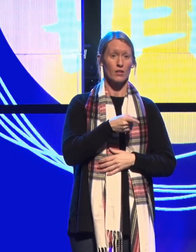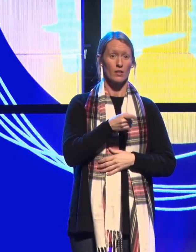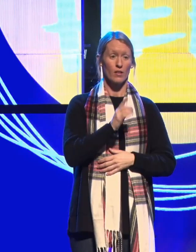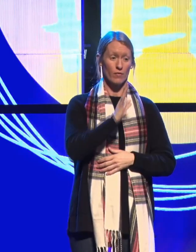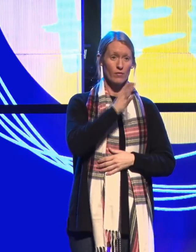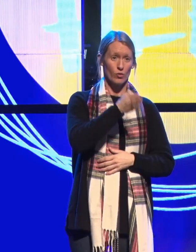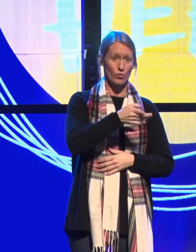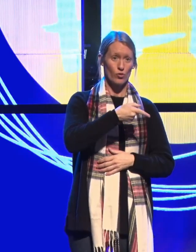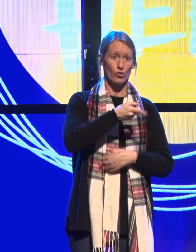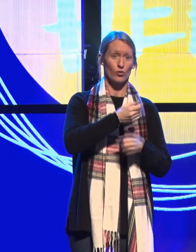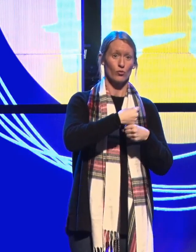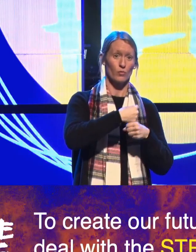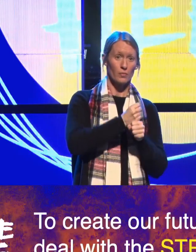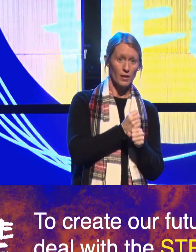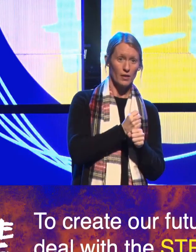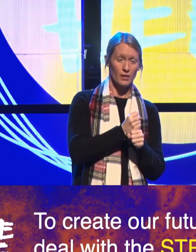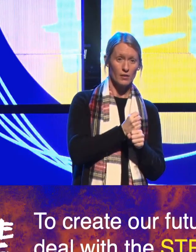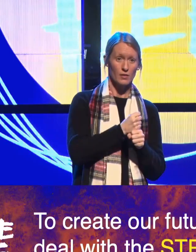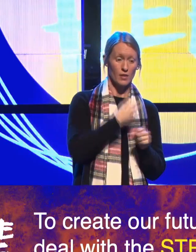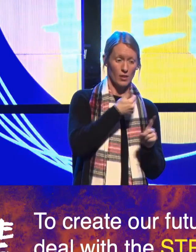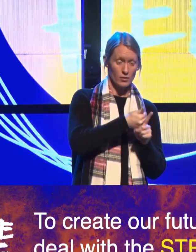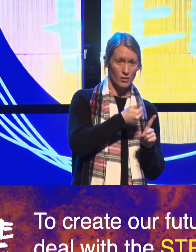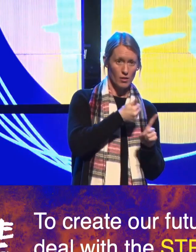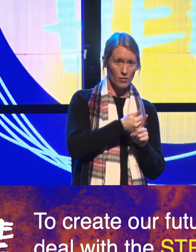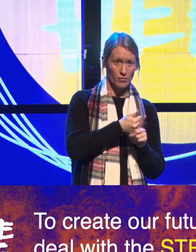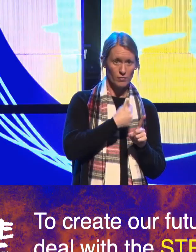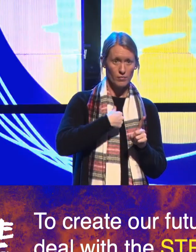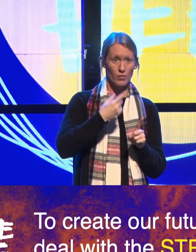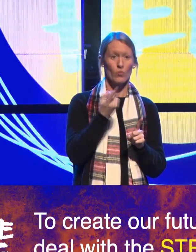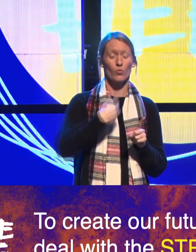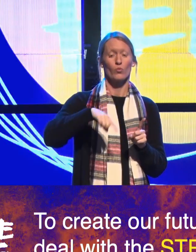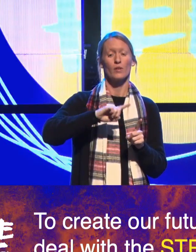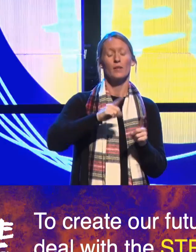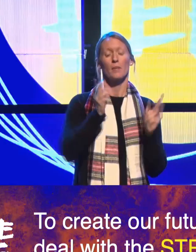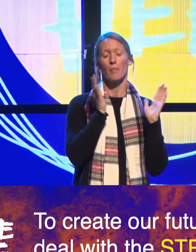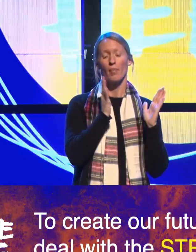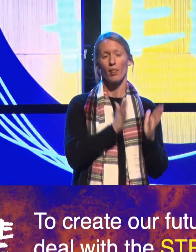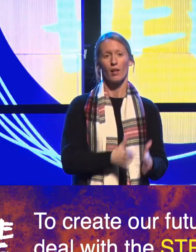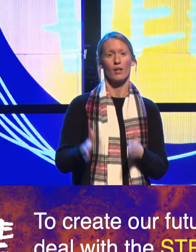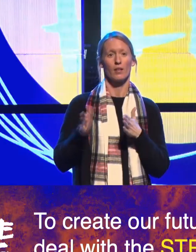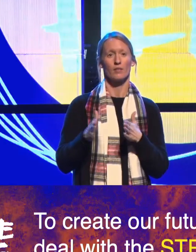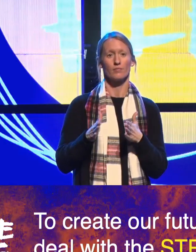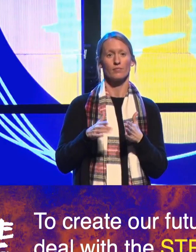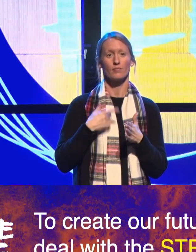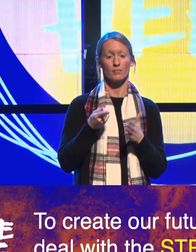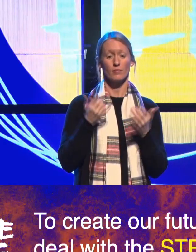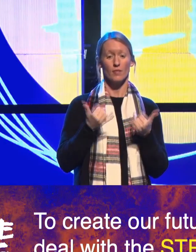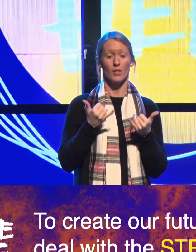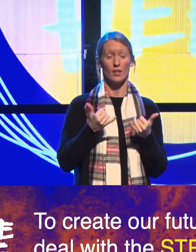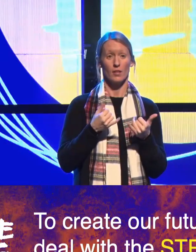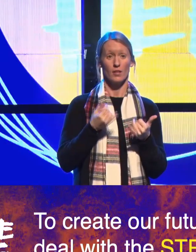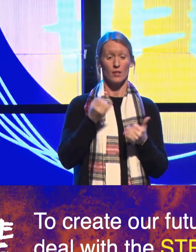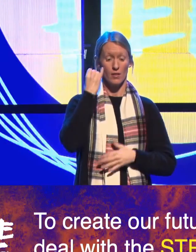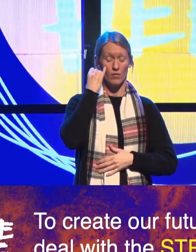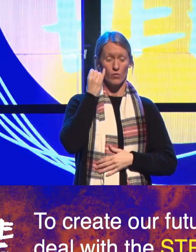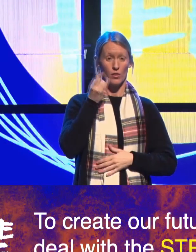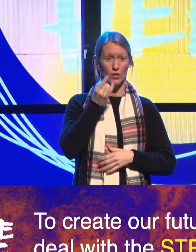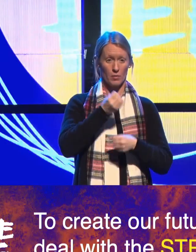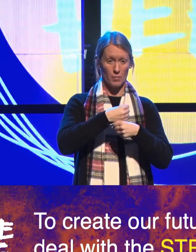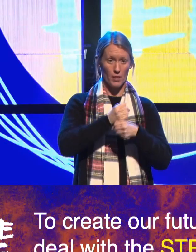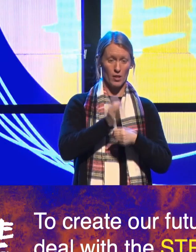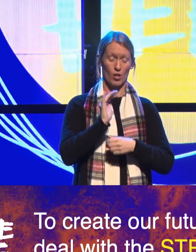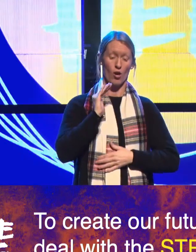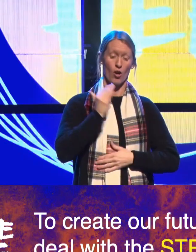need a plan today to deal with the strong man. Right? If we are going to create our future, we need to have a